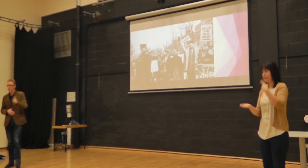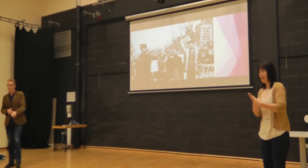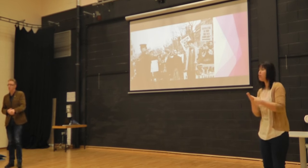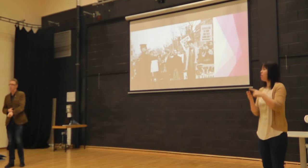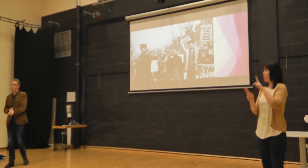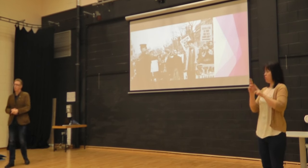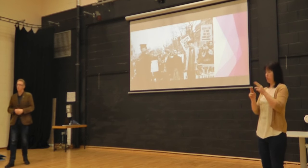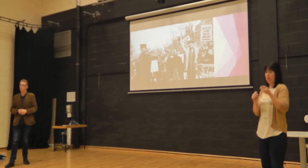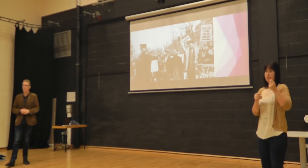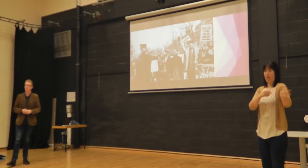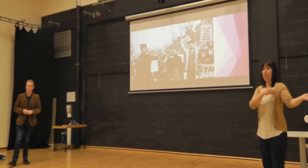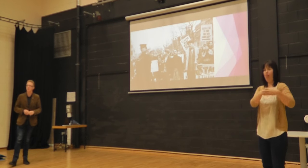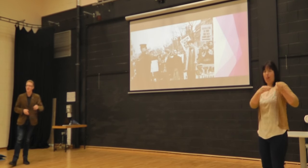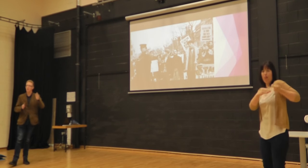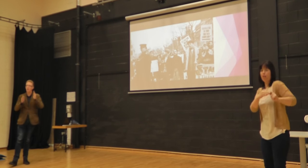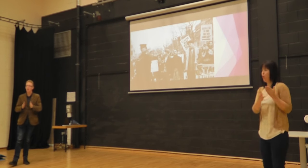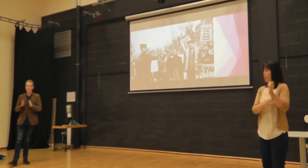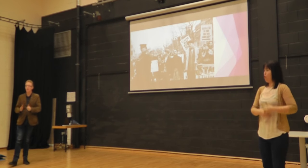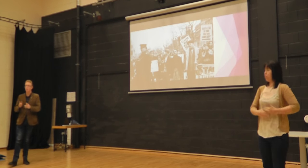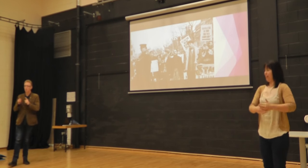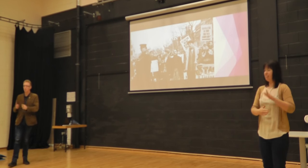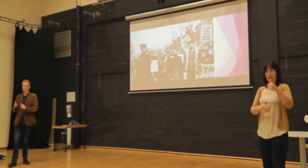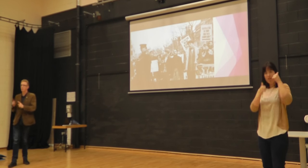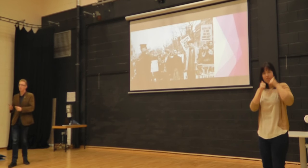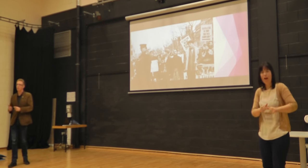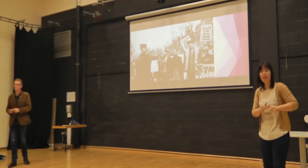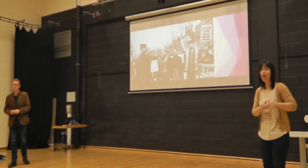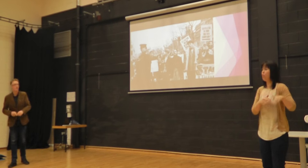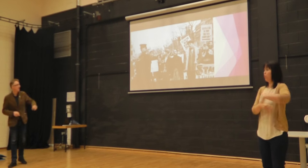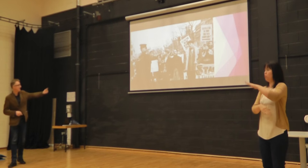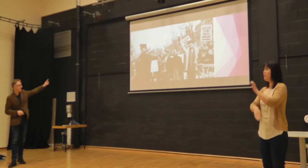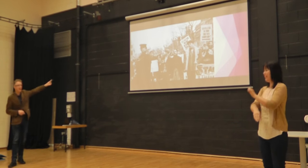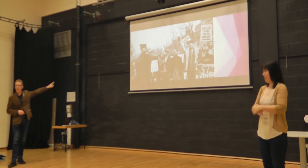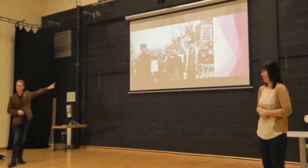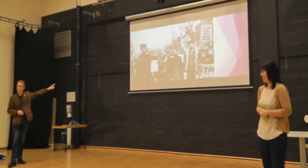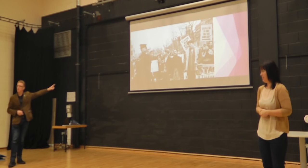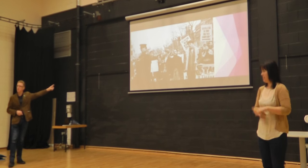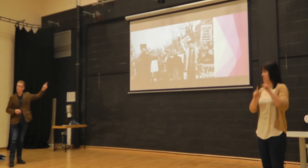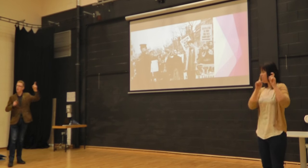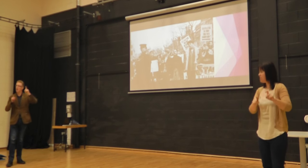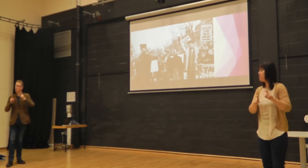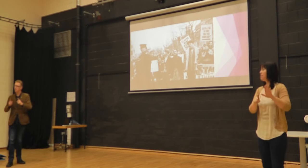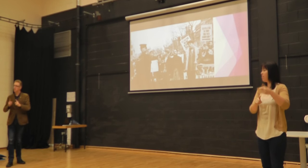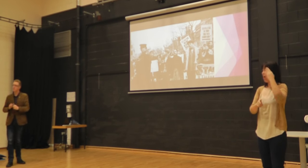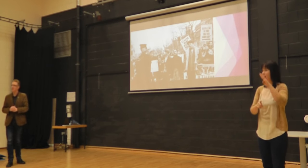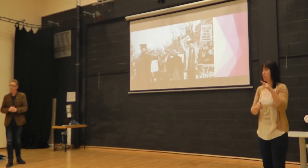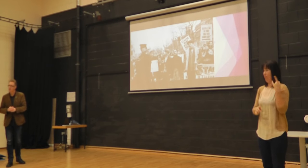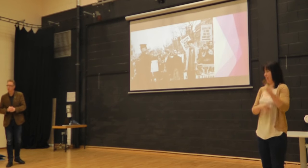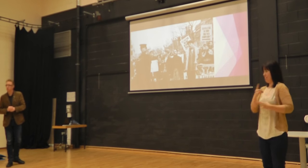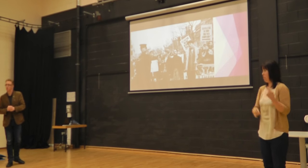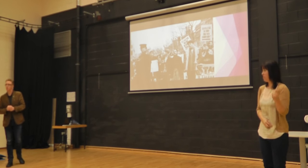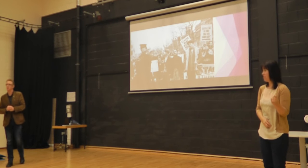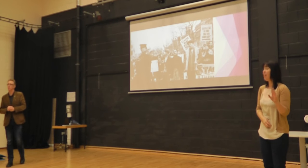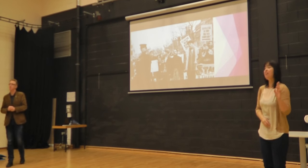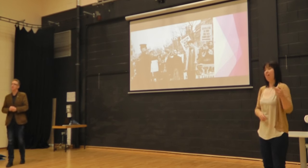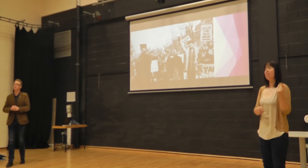state for the duration of her pregnancy and not allowed to go to England. That happened, and there was a second